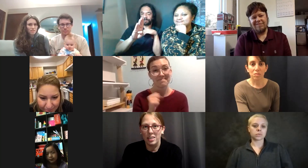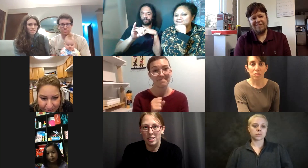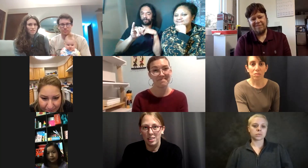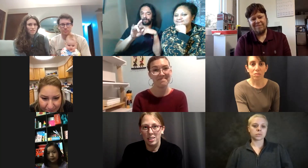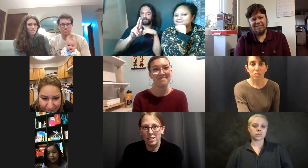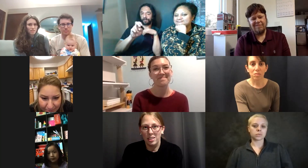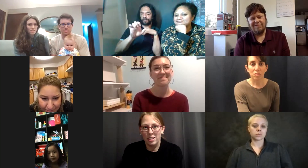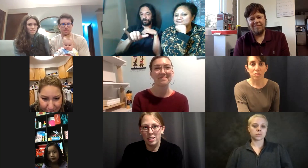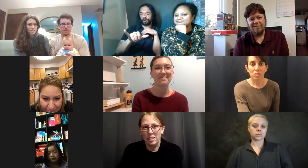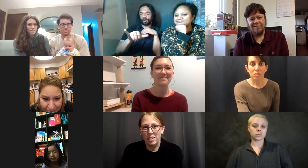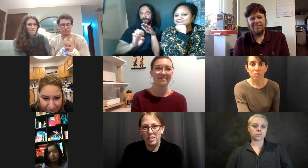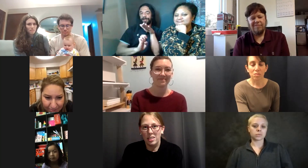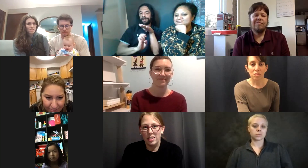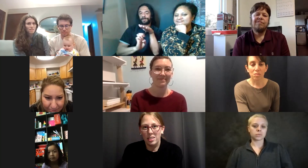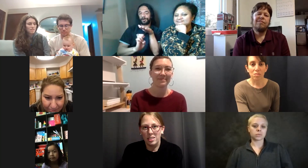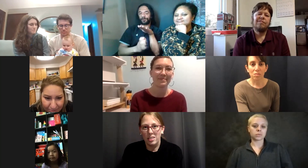6.